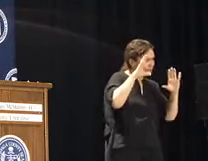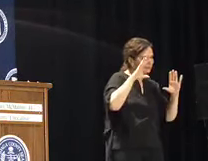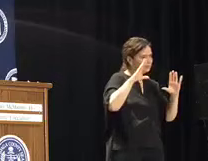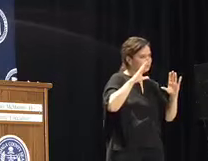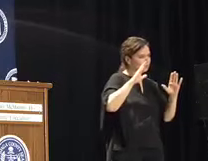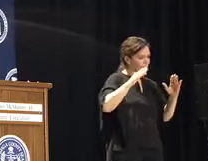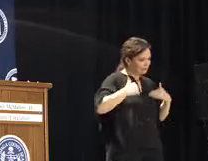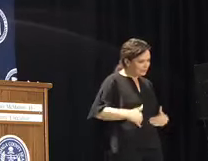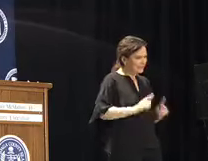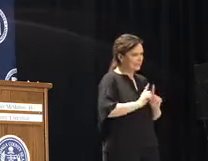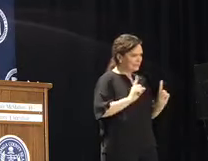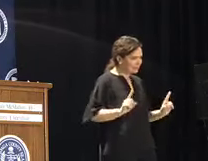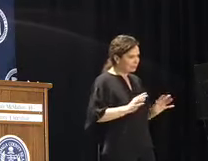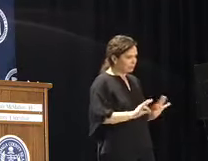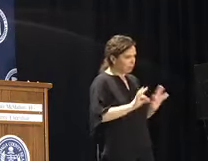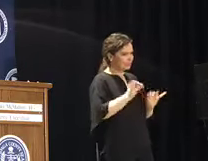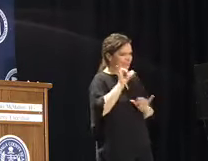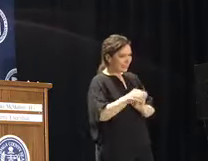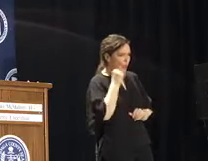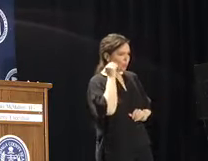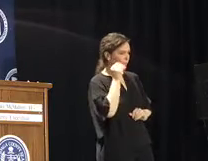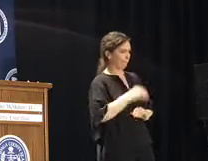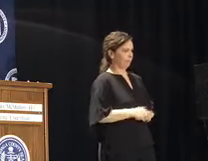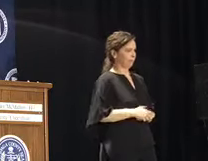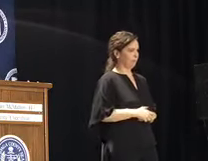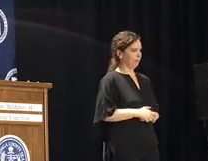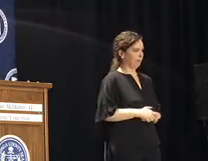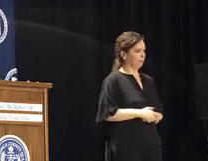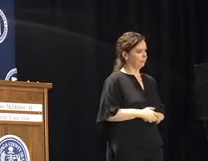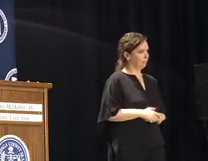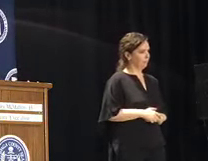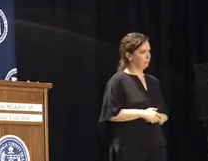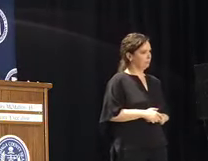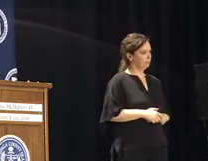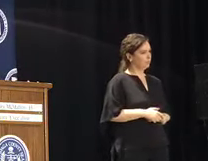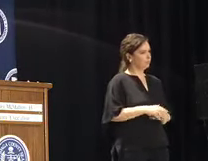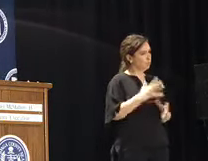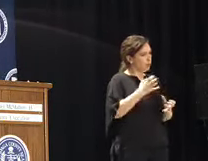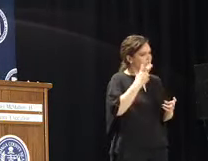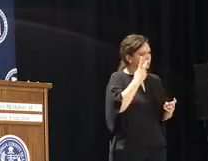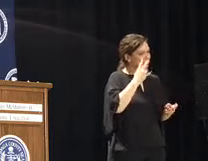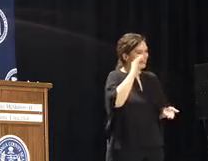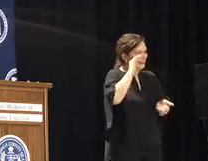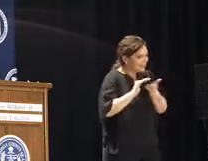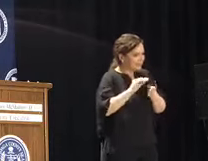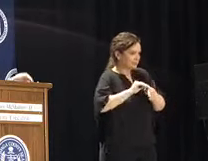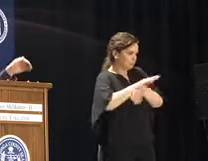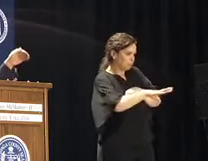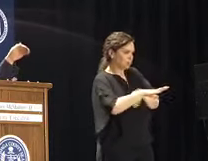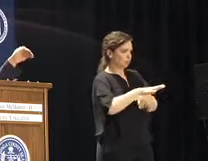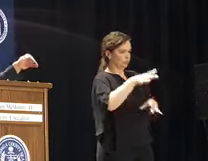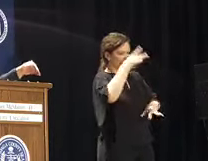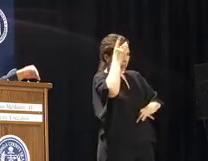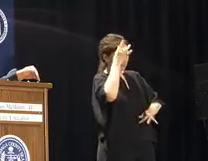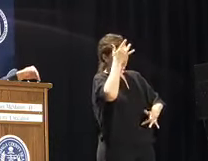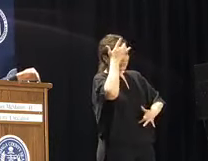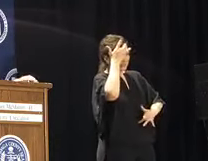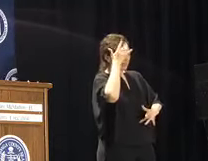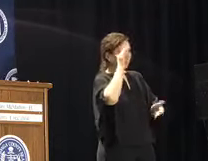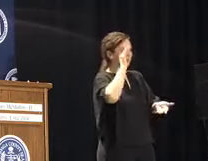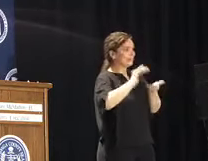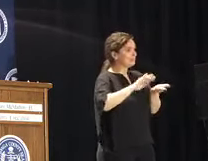Then after you flatten the curve, if you take social distancing really seriously for 2 or 3 weeks, the curve starts coming